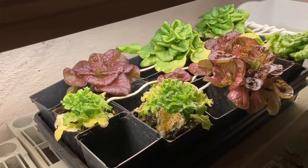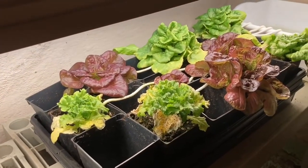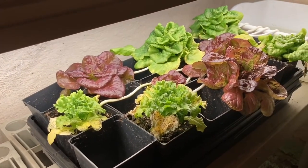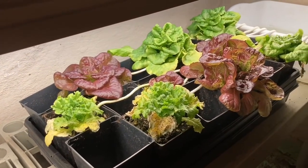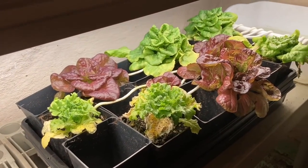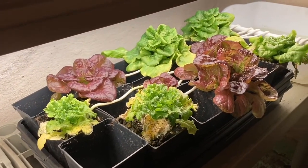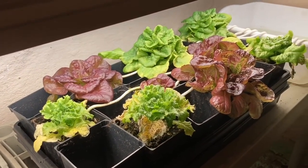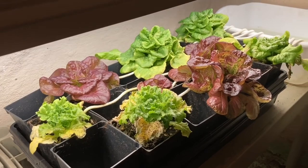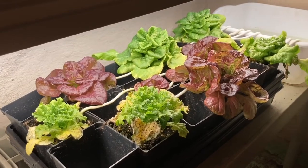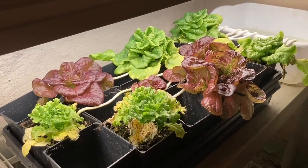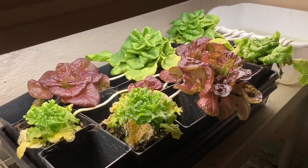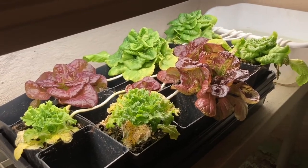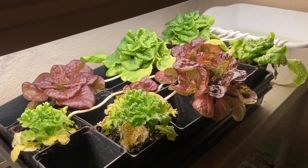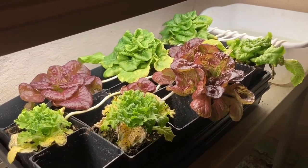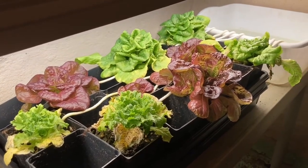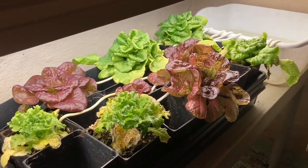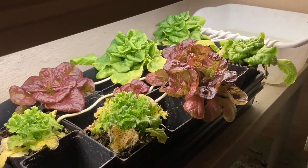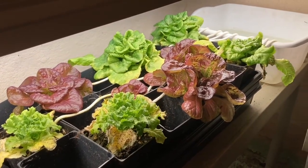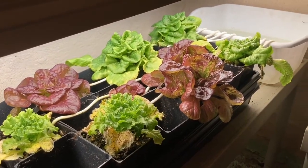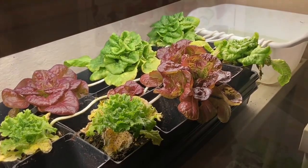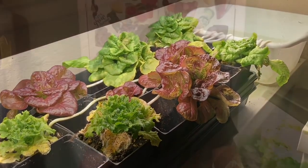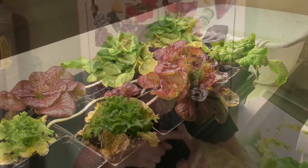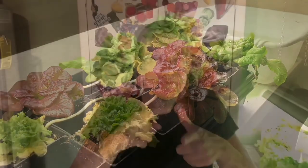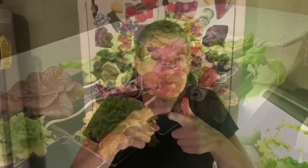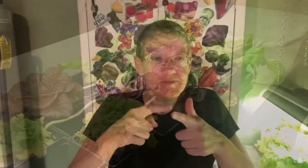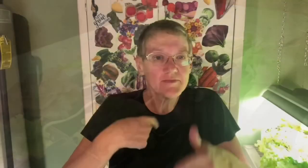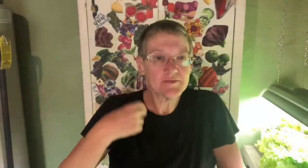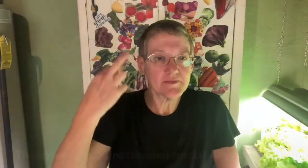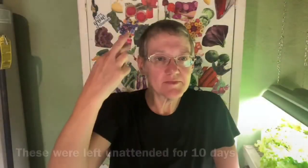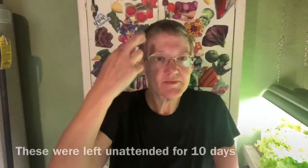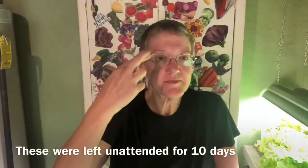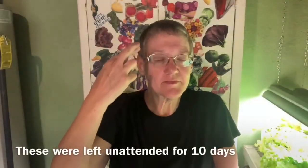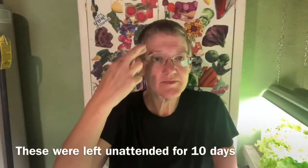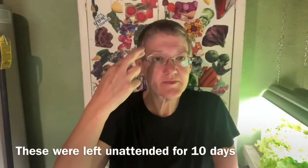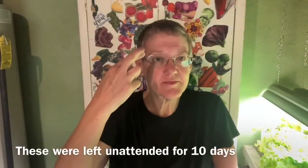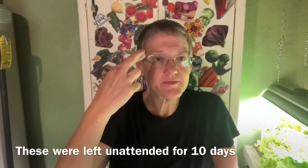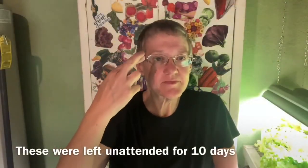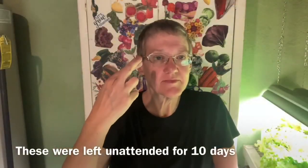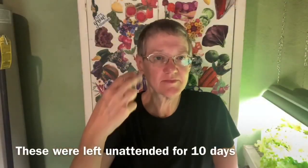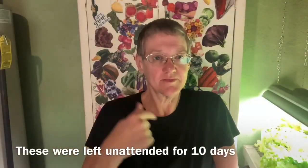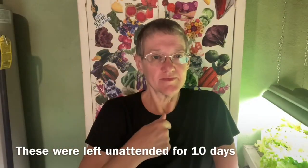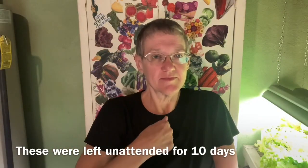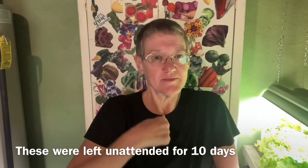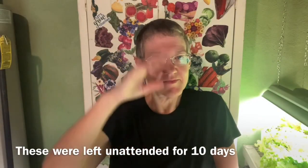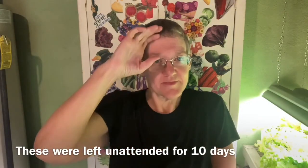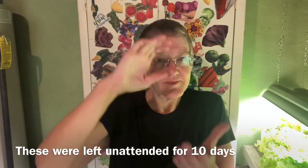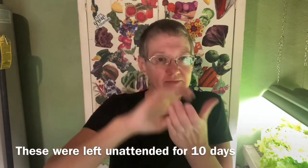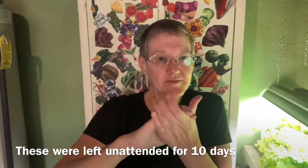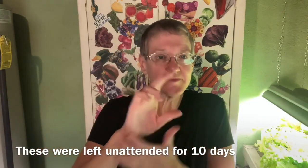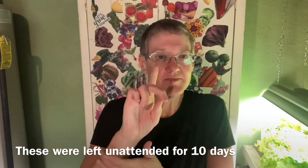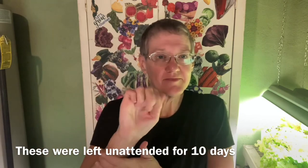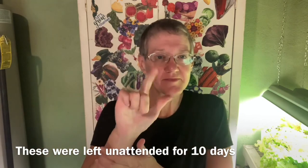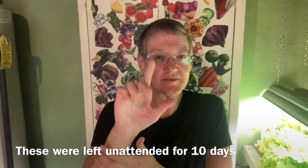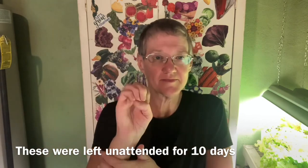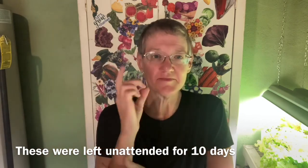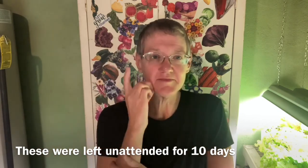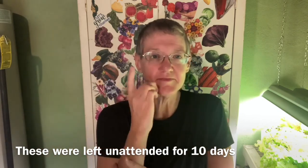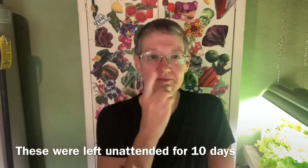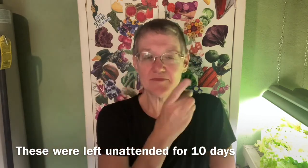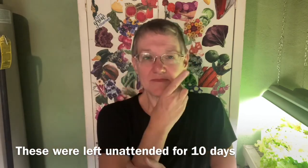I planted the other ones first, potted them up first because they were the biggest. But then I realized my husband Dale and I,